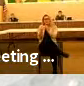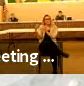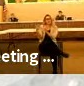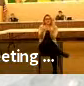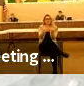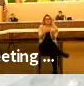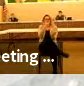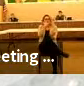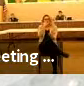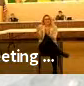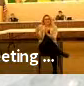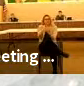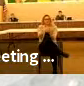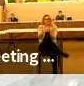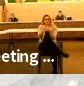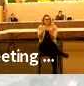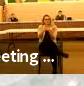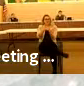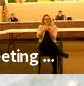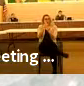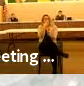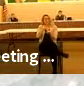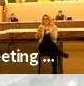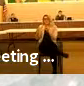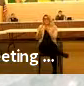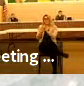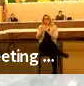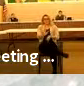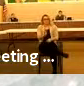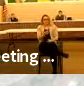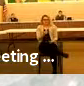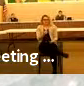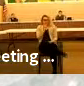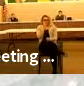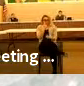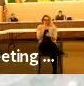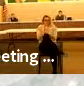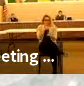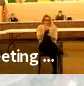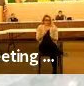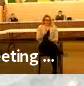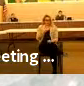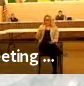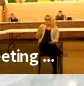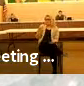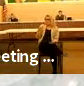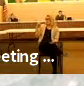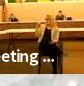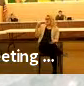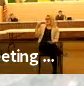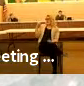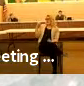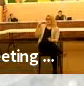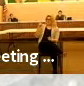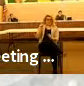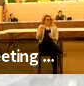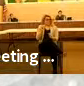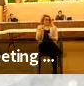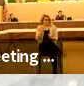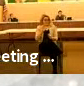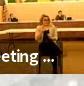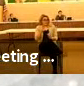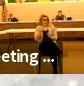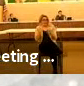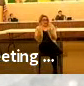hand during the previous public hearing. Maybe it didn't get caught, but I did. So if we could go back to that when this one's done, I'd appreciate